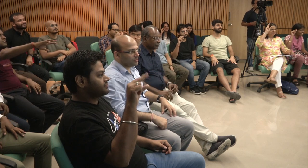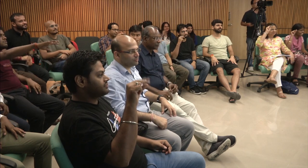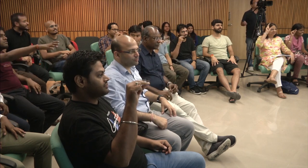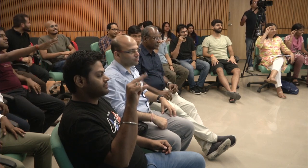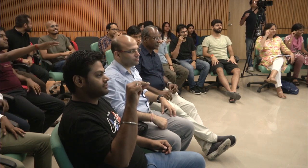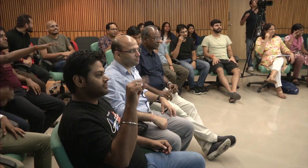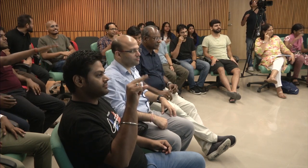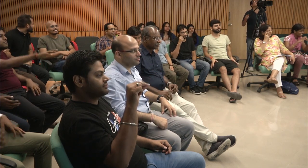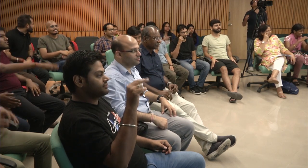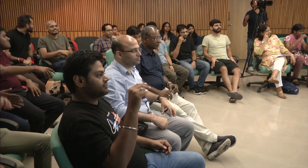Okay.